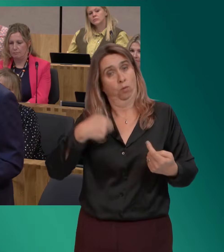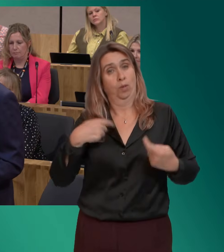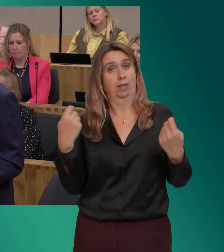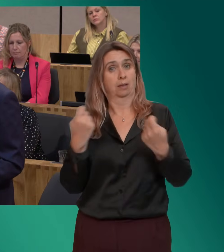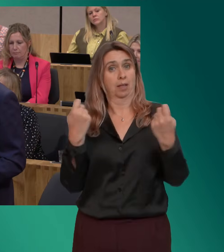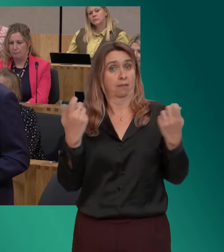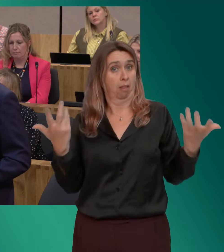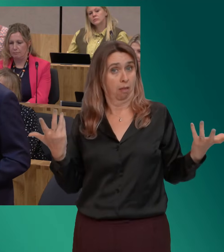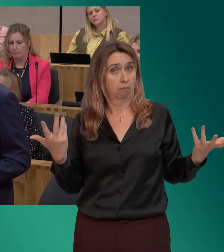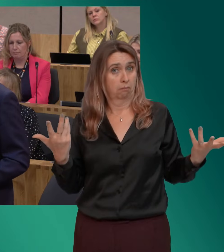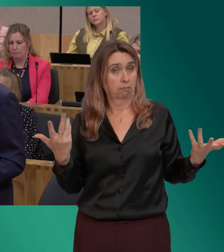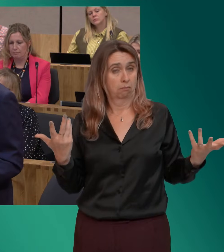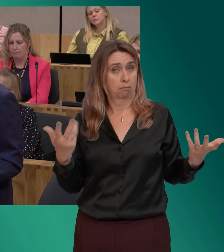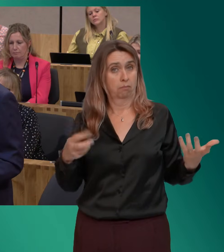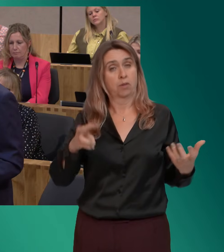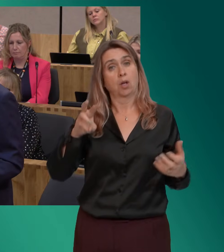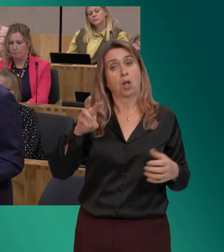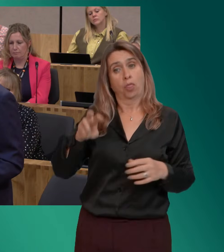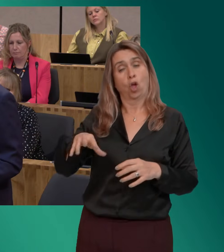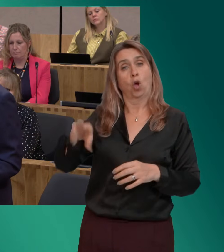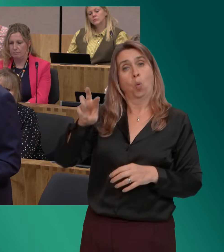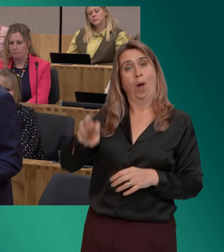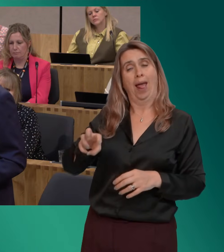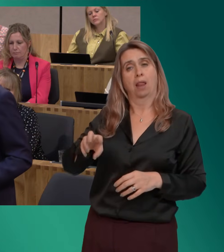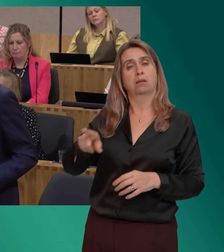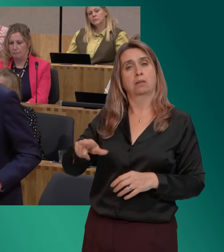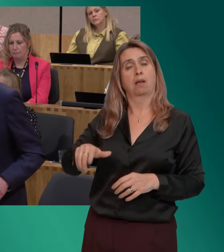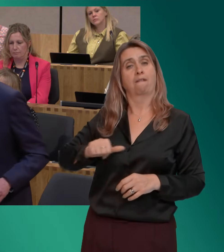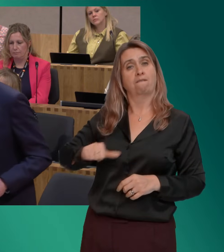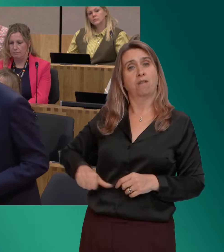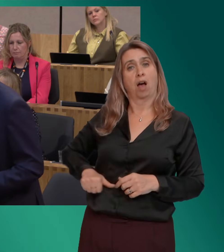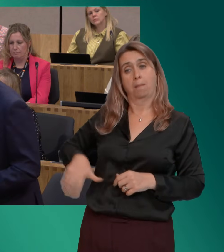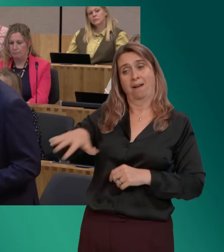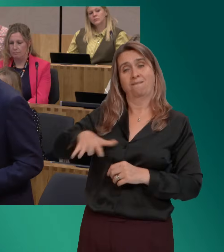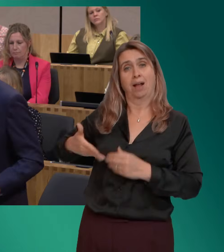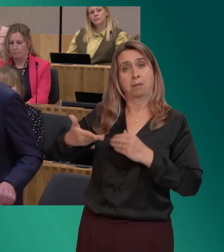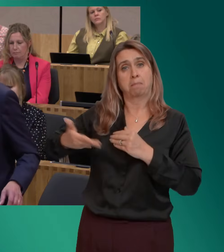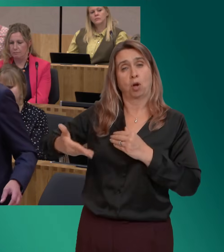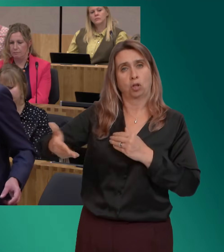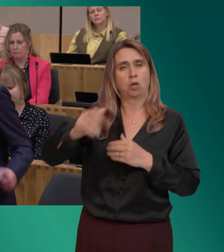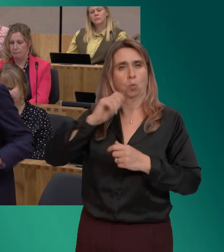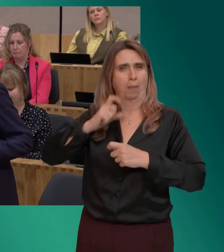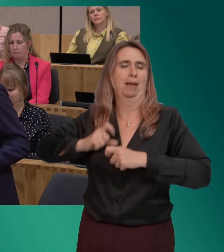supporters of the Welsh family farm in a way that no Welsh Government has been before.